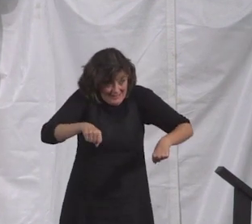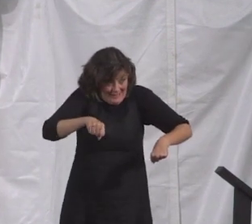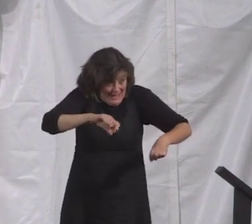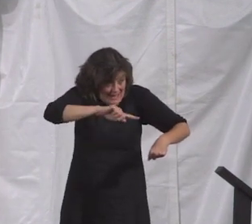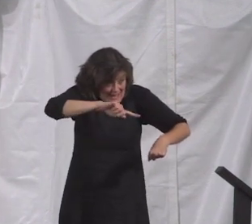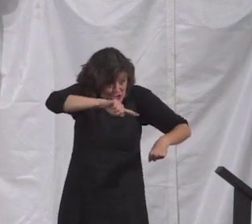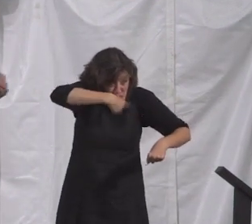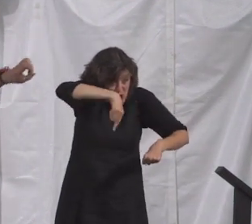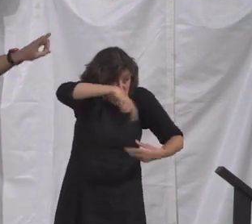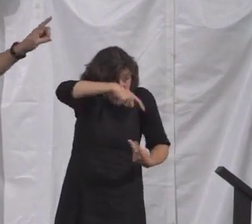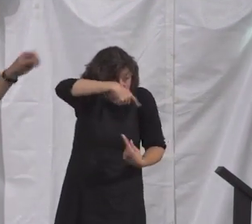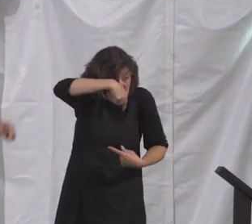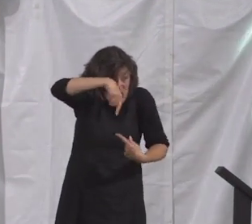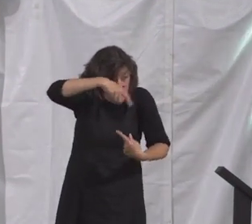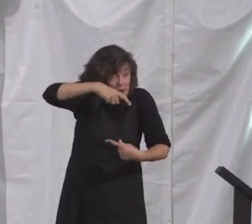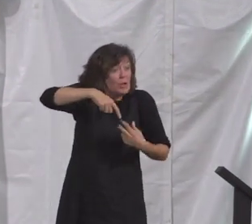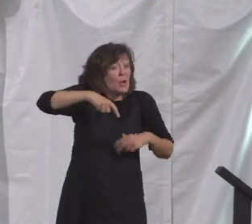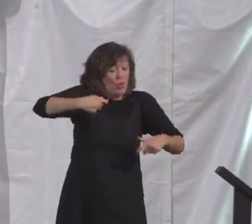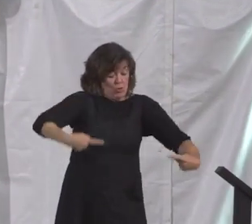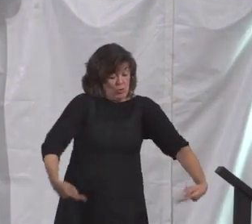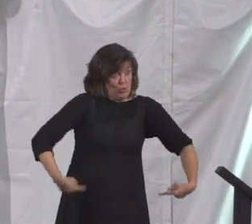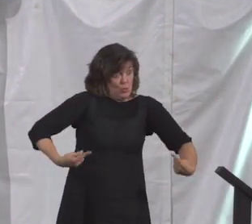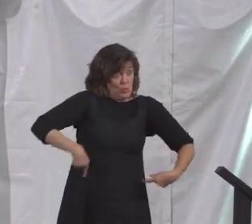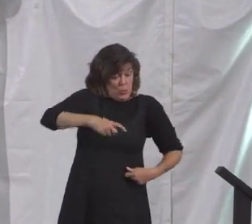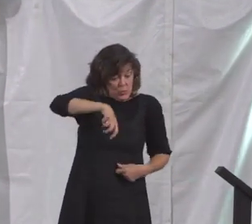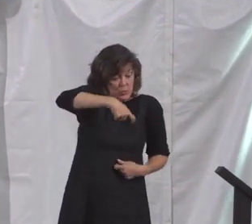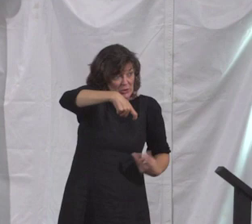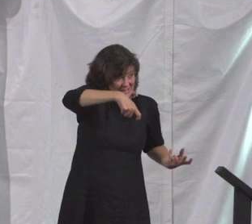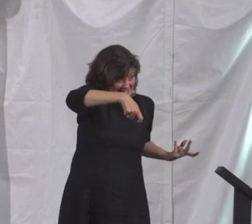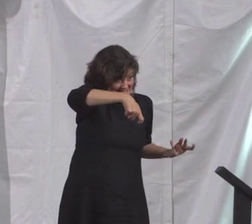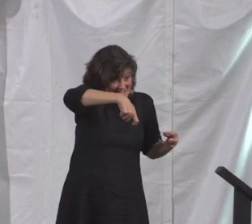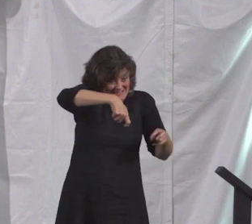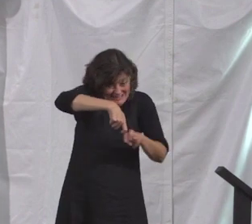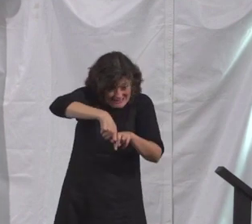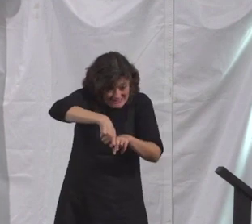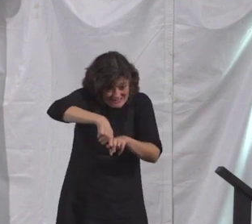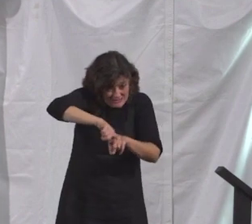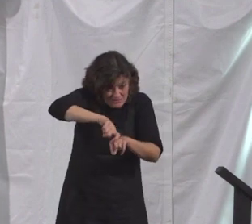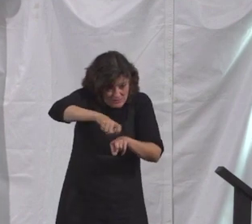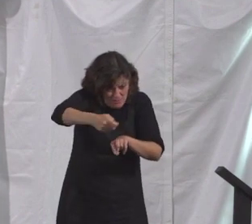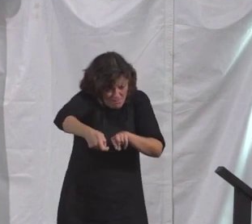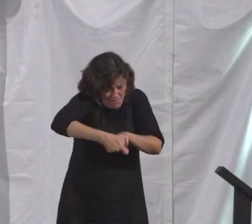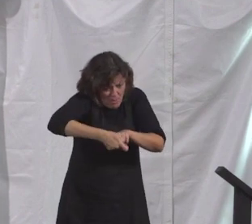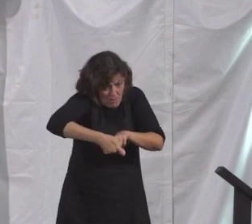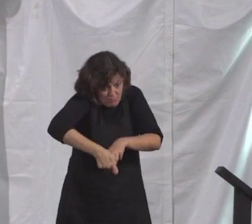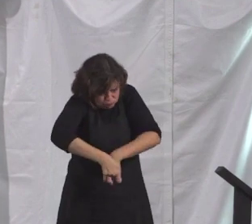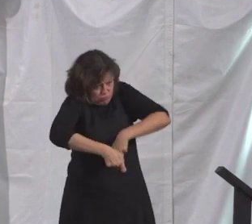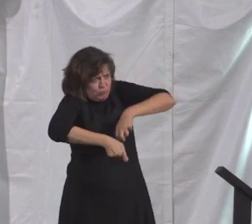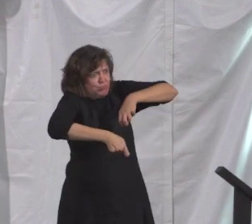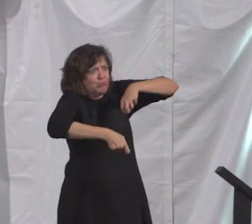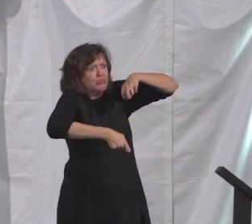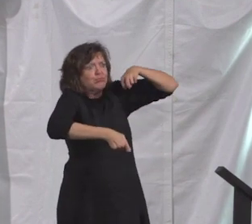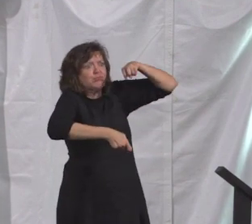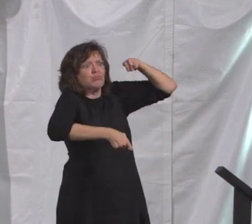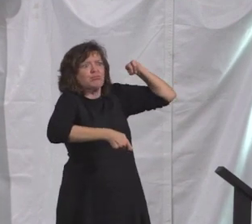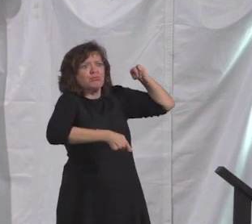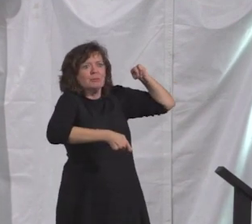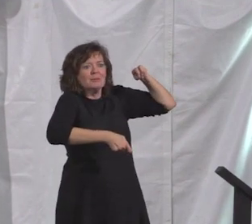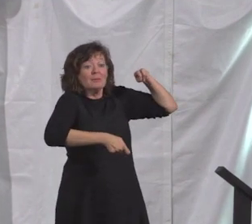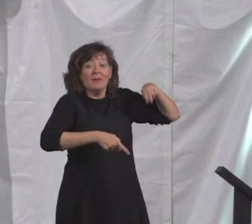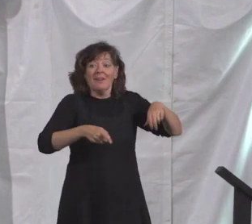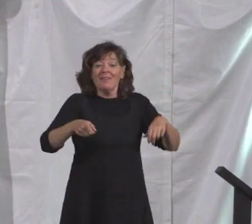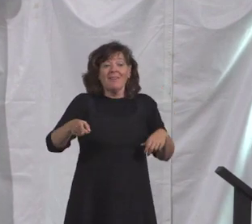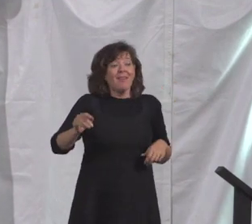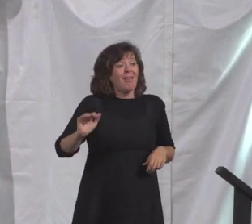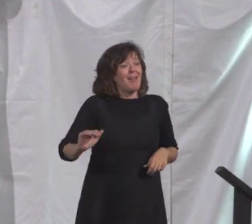Nora's wheelchair and sent it rolling back up the hill. Here was a child who could not hit a baseball.